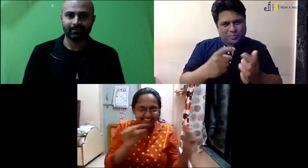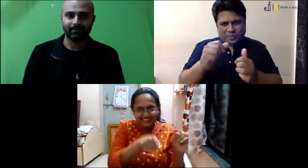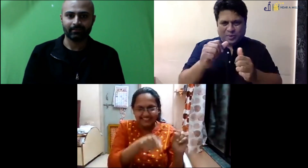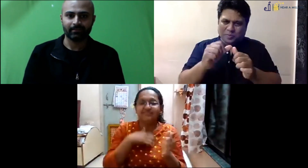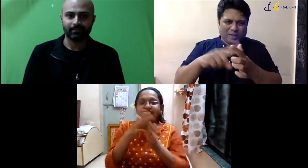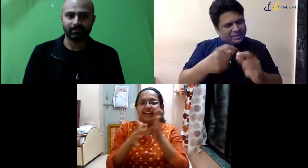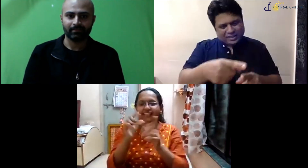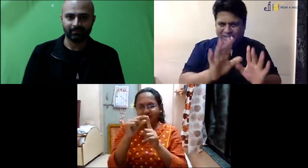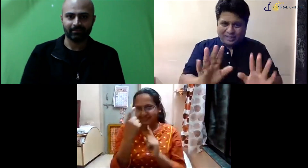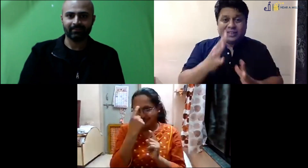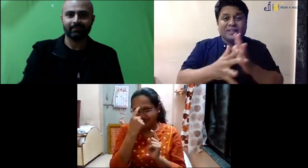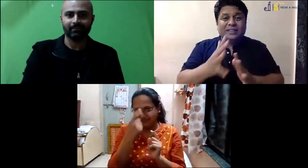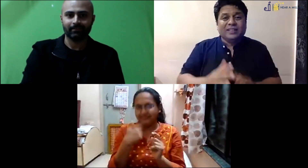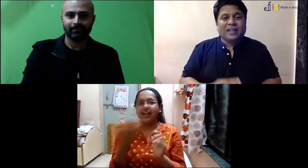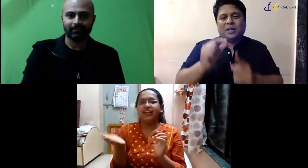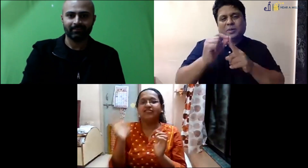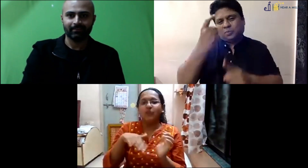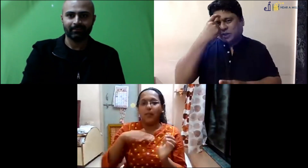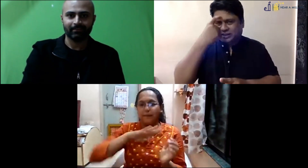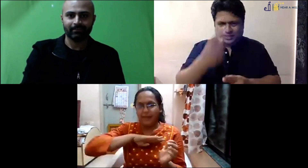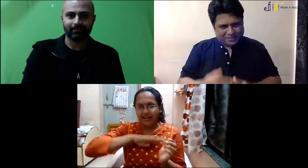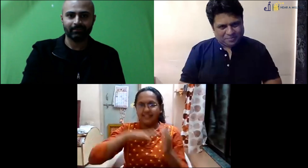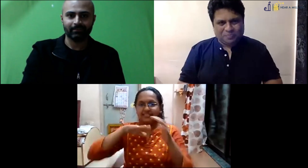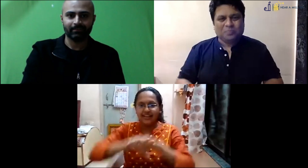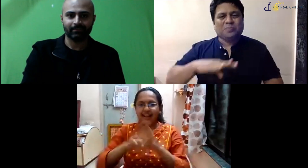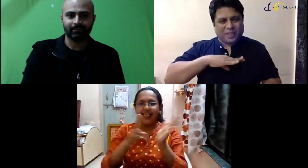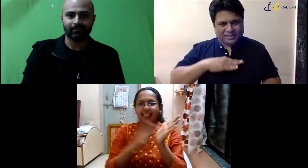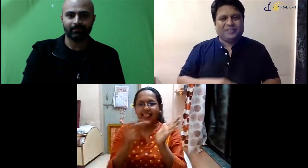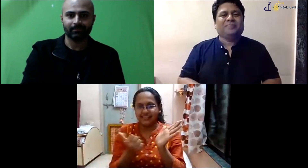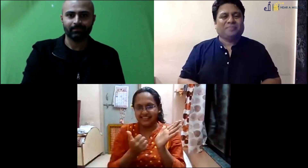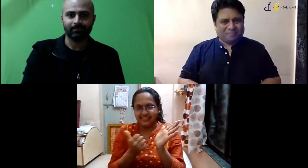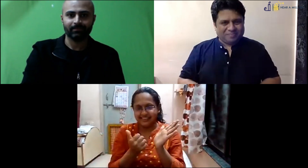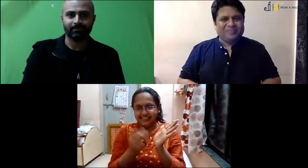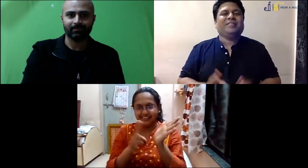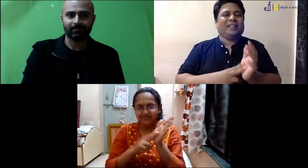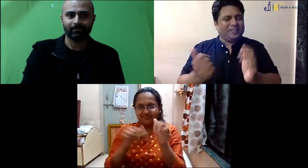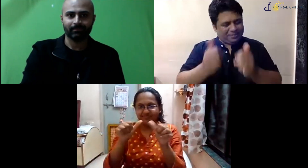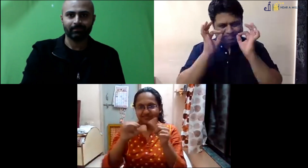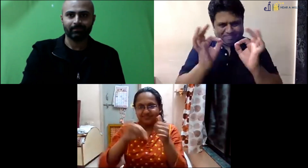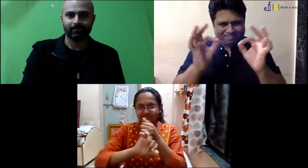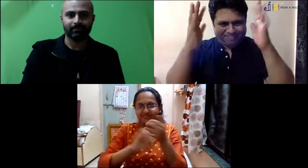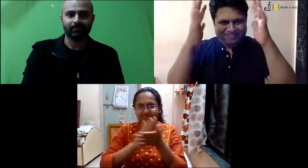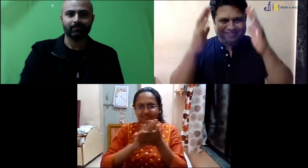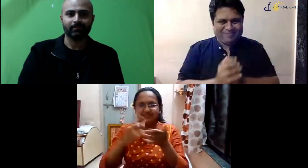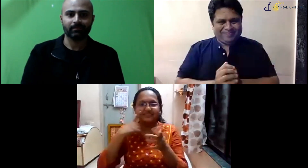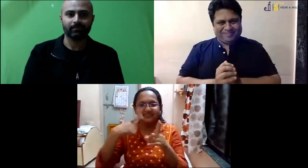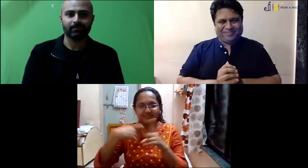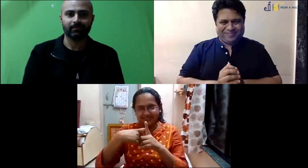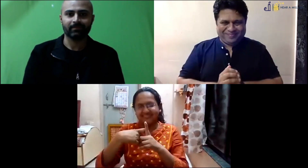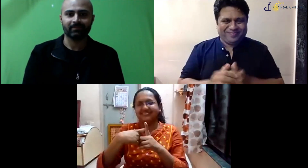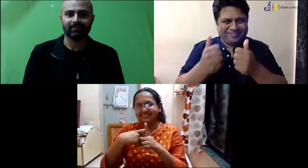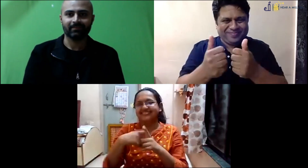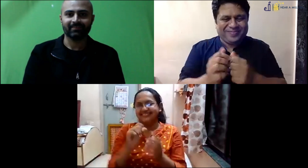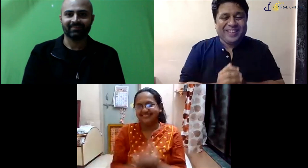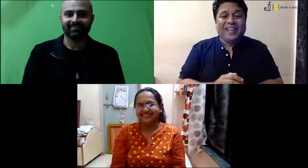just started with my question. So this is my sign name. My name is Prajakta. I'm from Maharashtra, from Nasik.